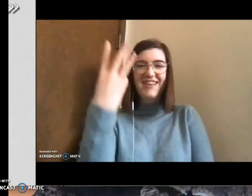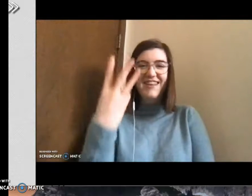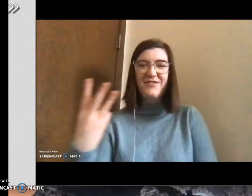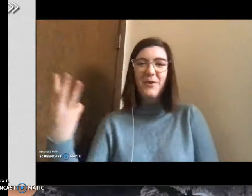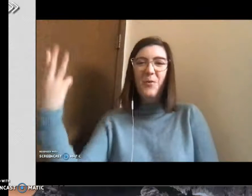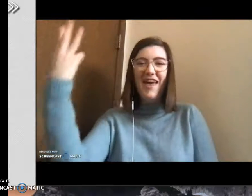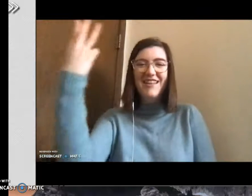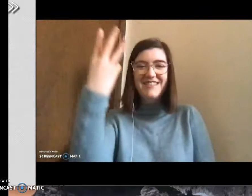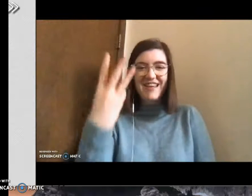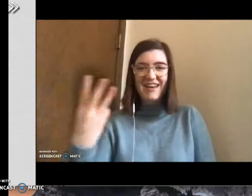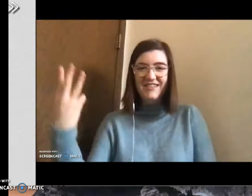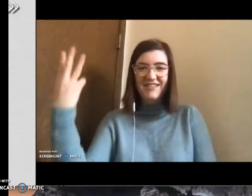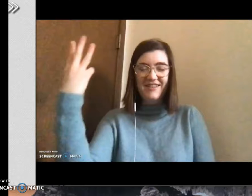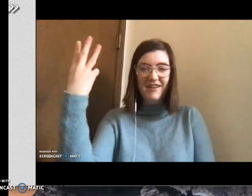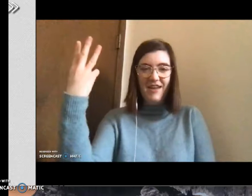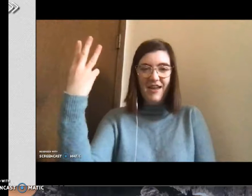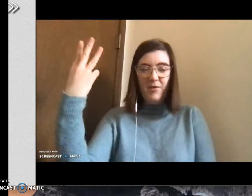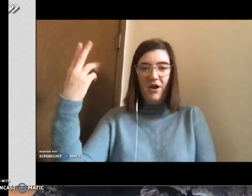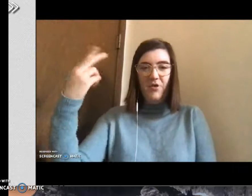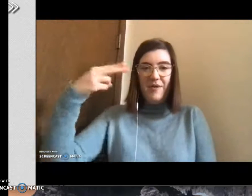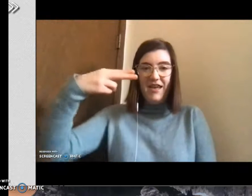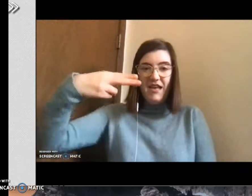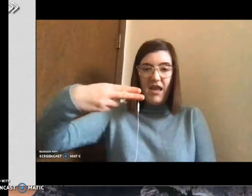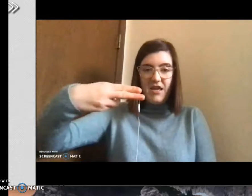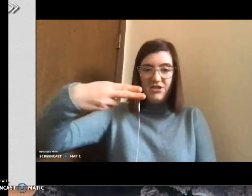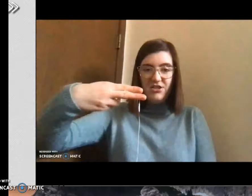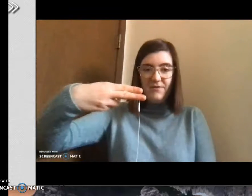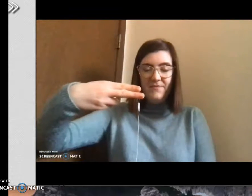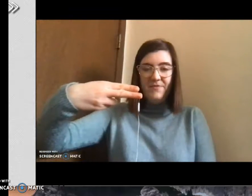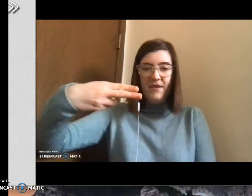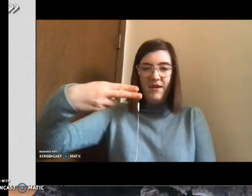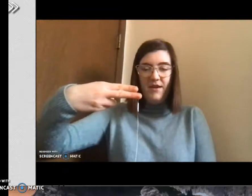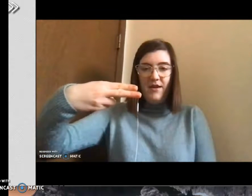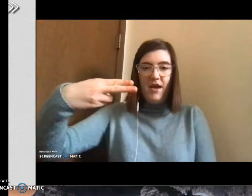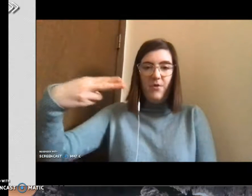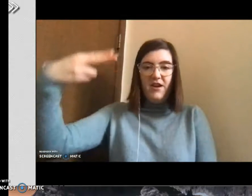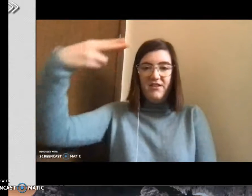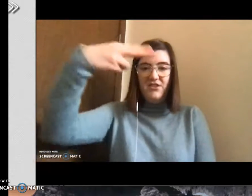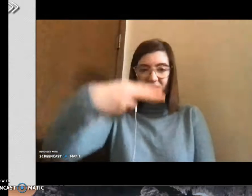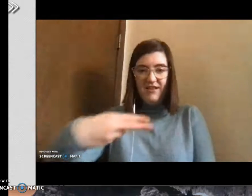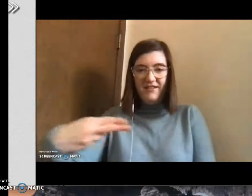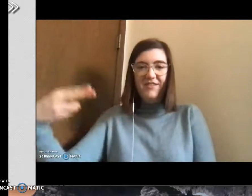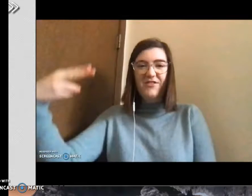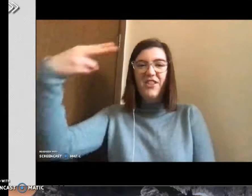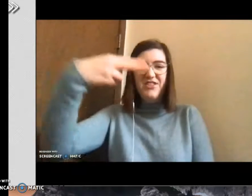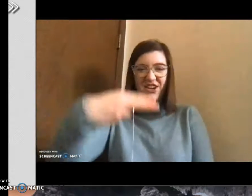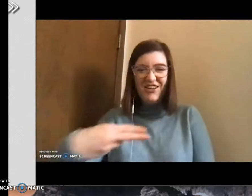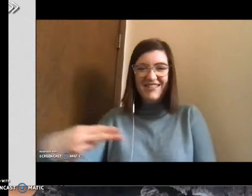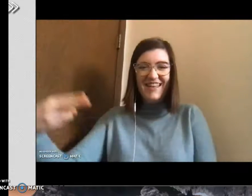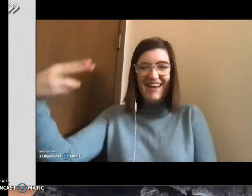circle it for Wednesday. Now we're going to make an H. And we're going to circle it for